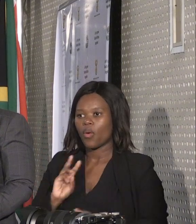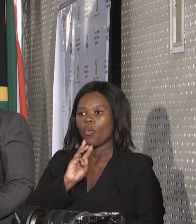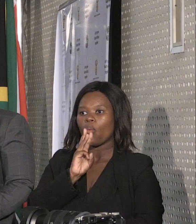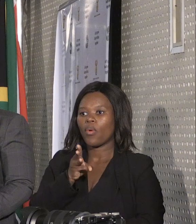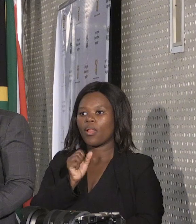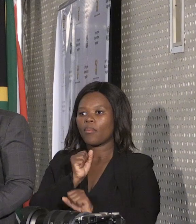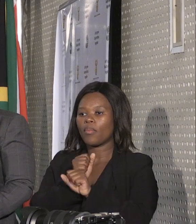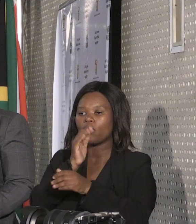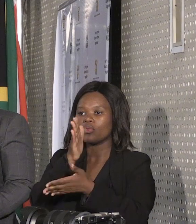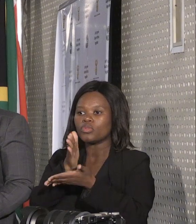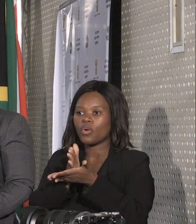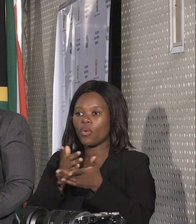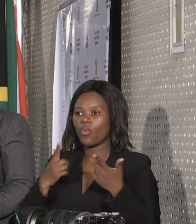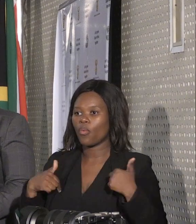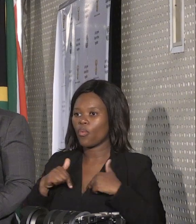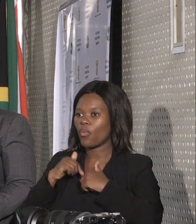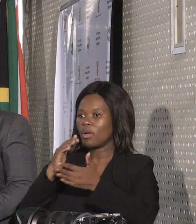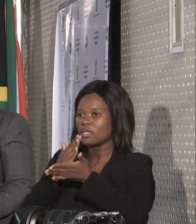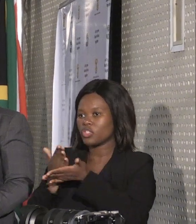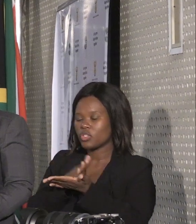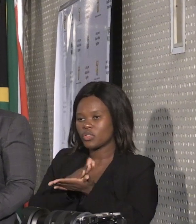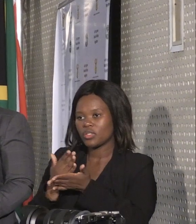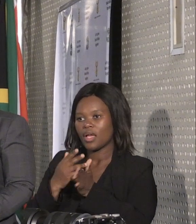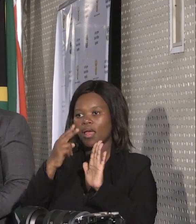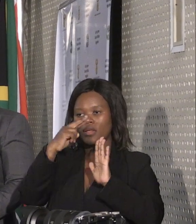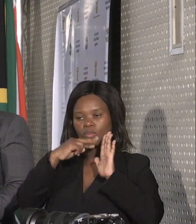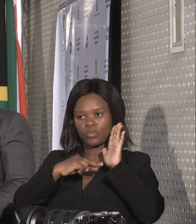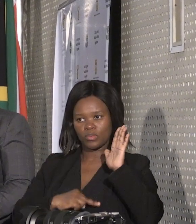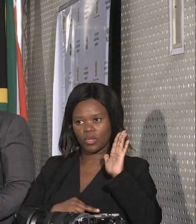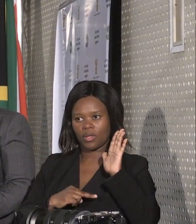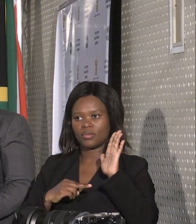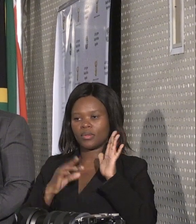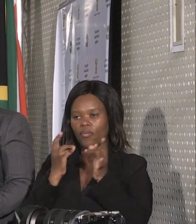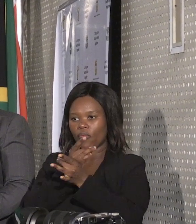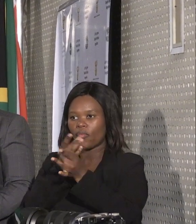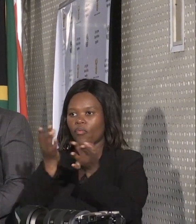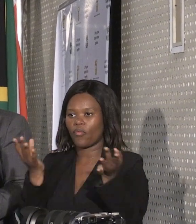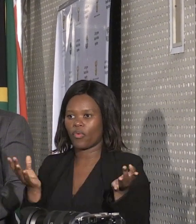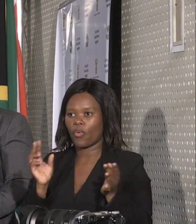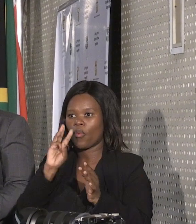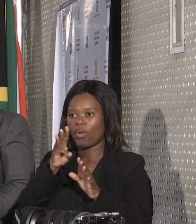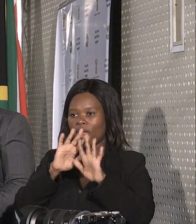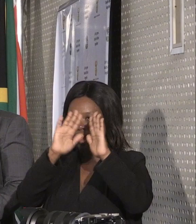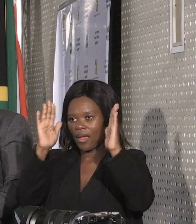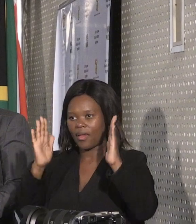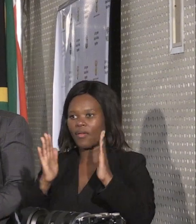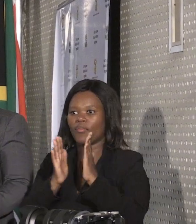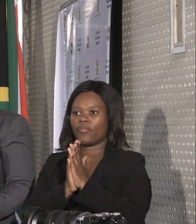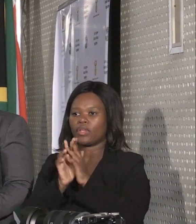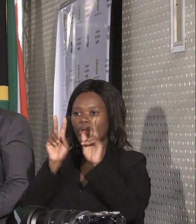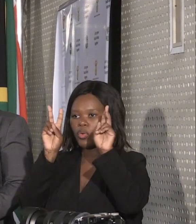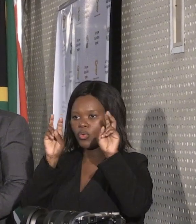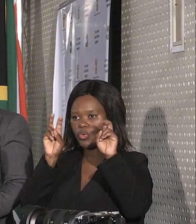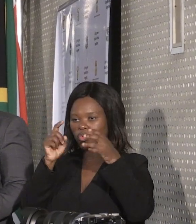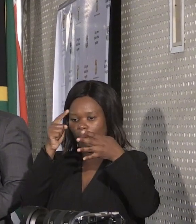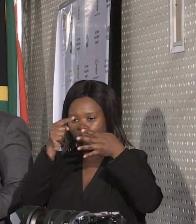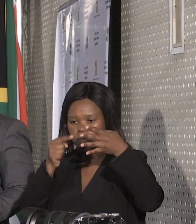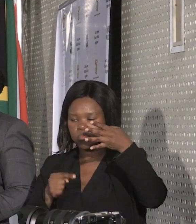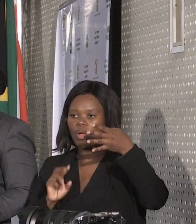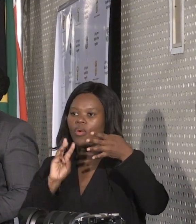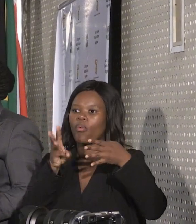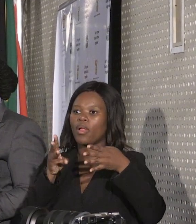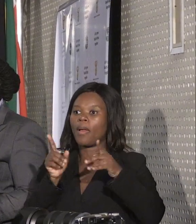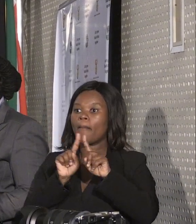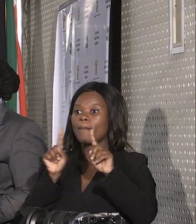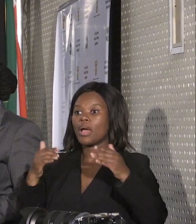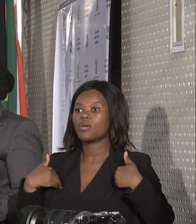just ensure that we share the statement with them. It actually comprehensively covers all of the issues that were raised. But